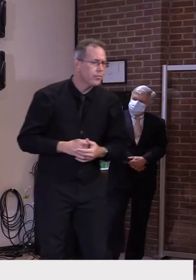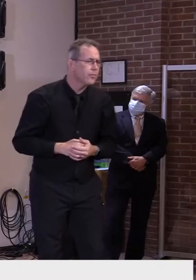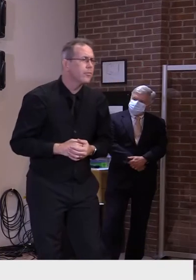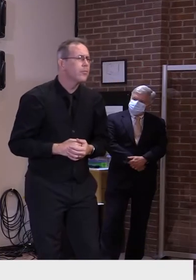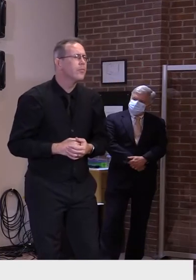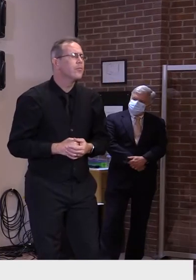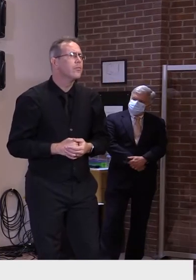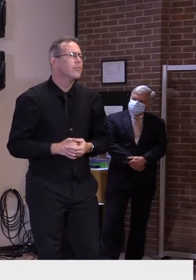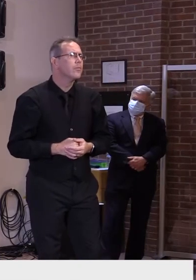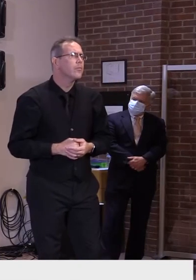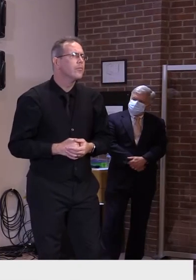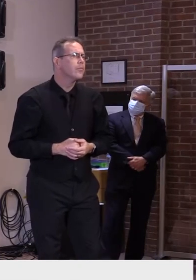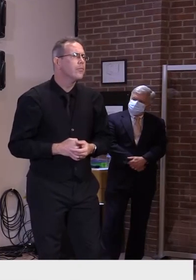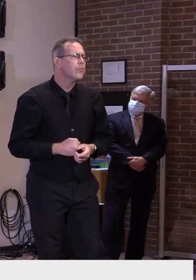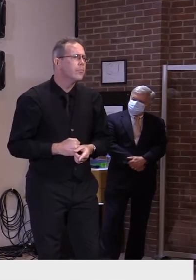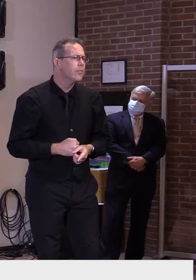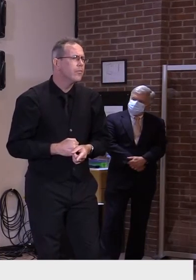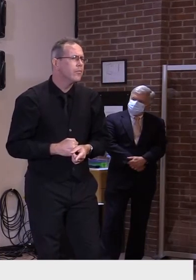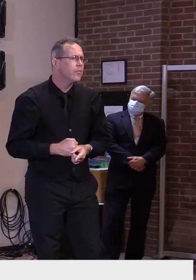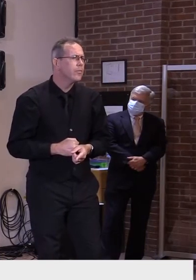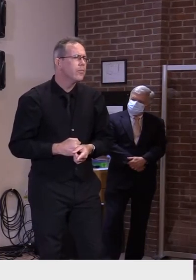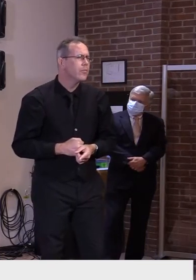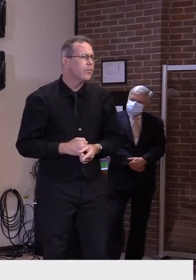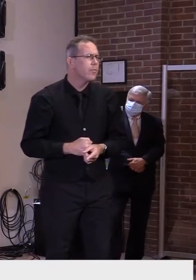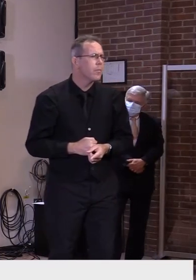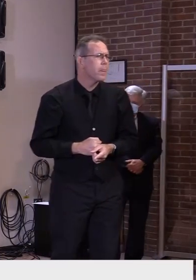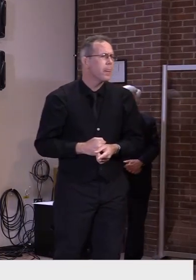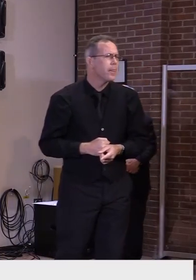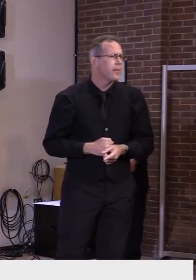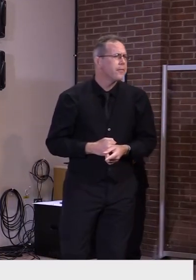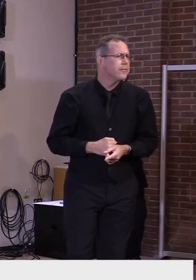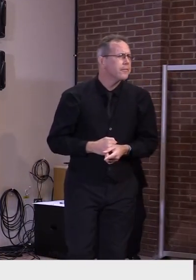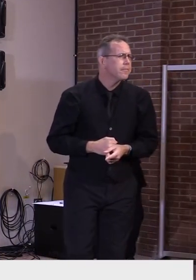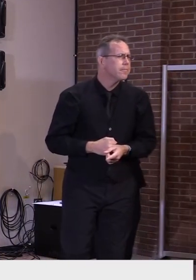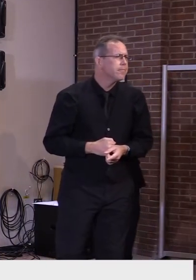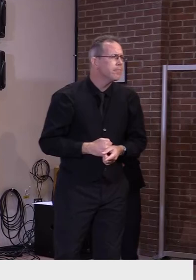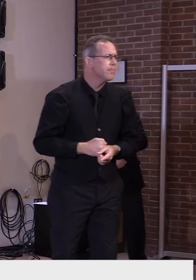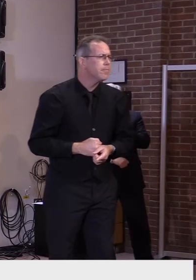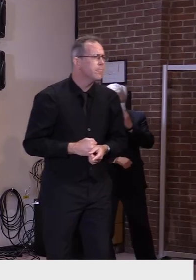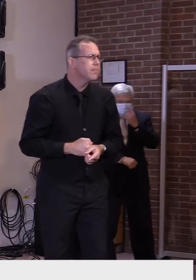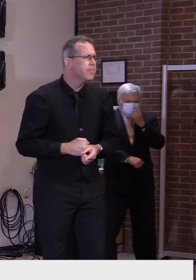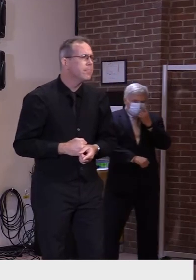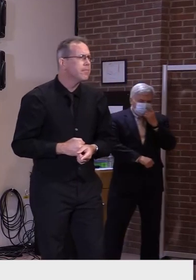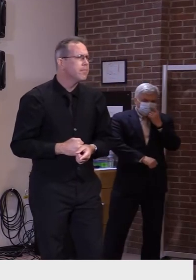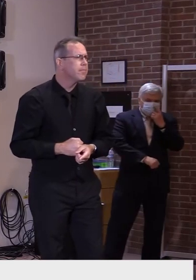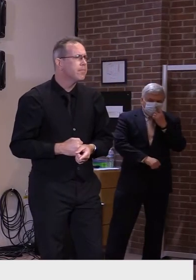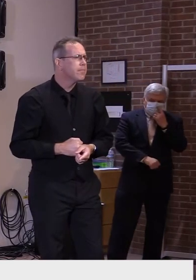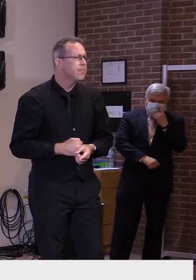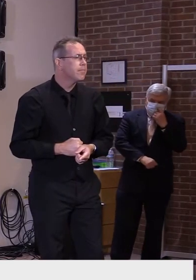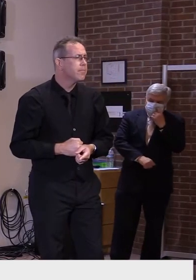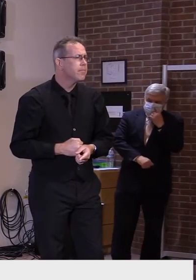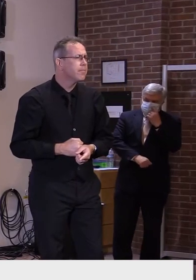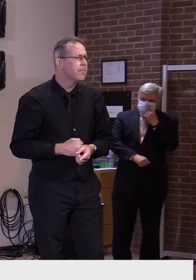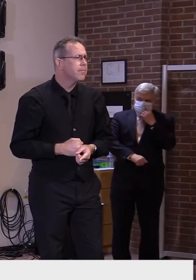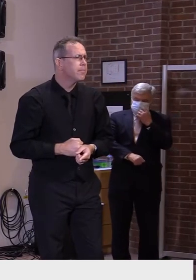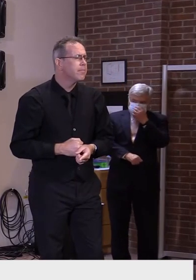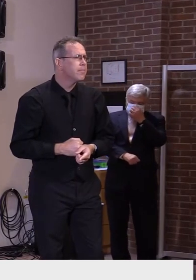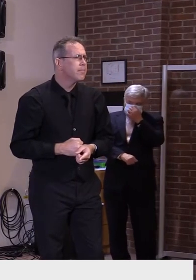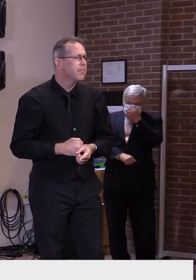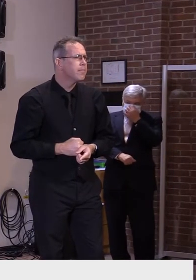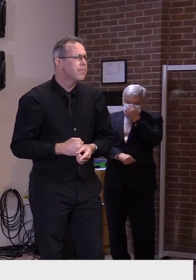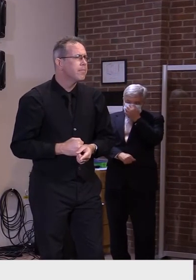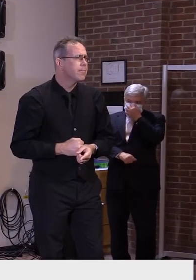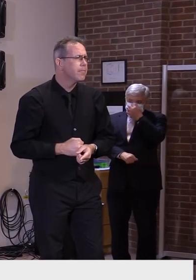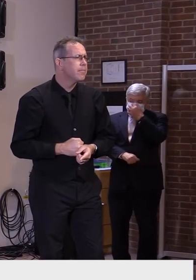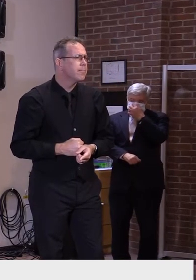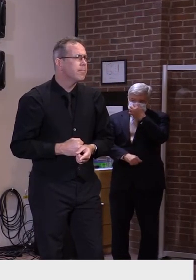the Cannabis Control Board's recommendation to legislature that 1 to 2% of the state excise